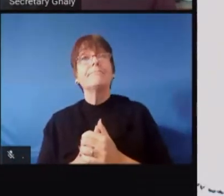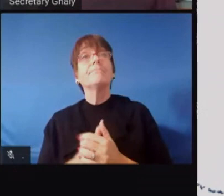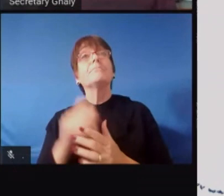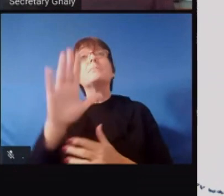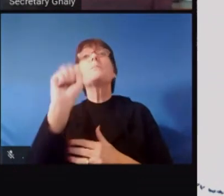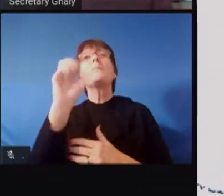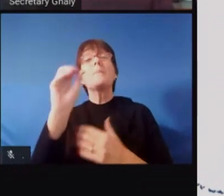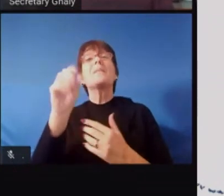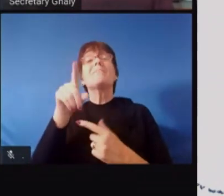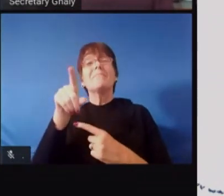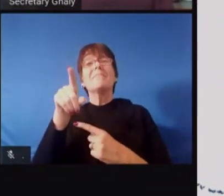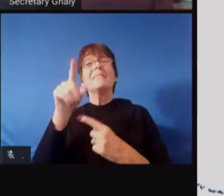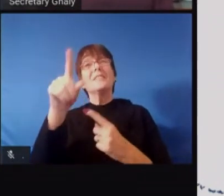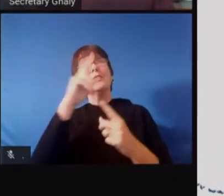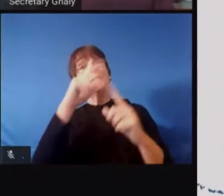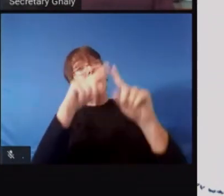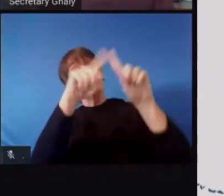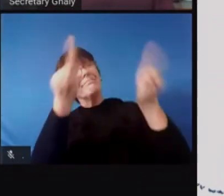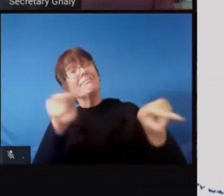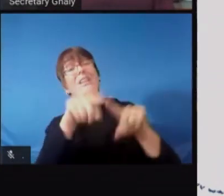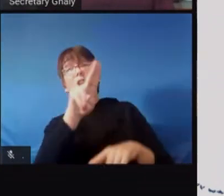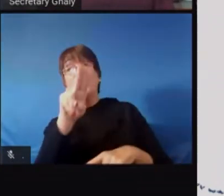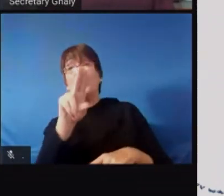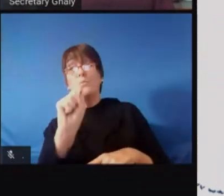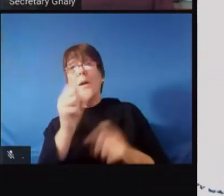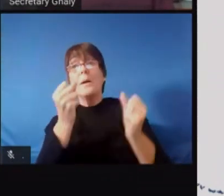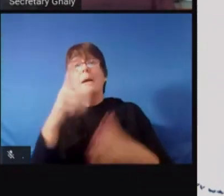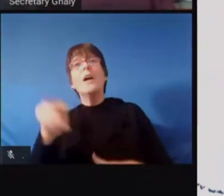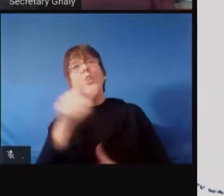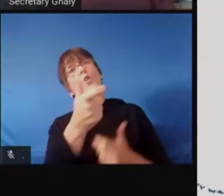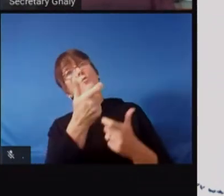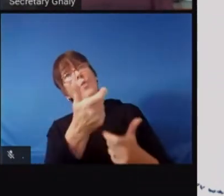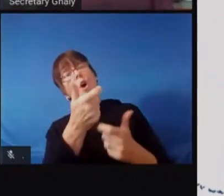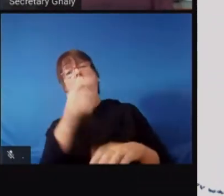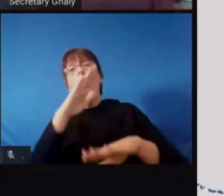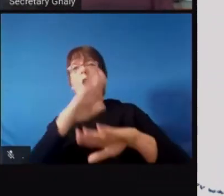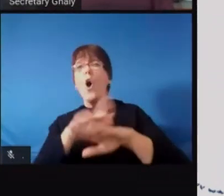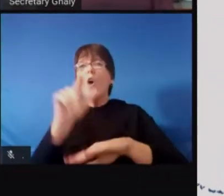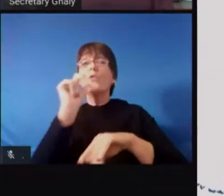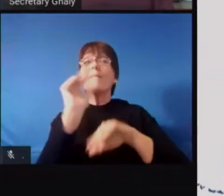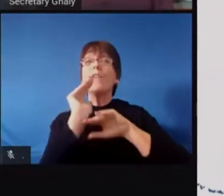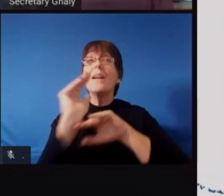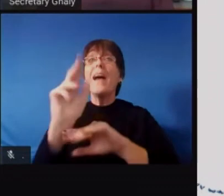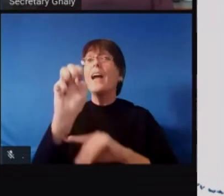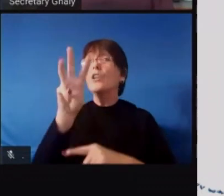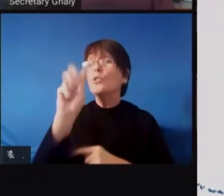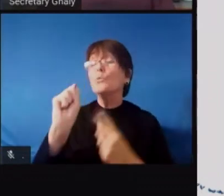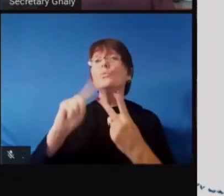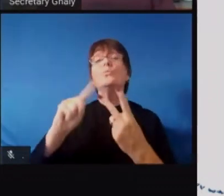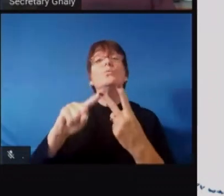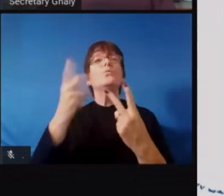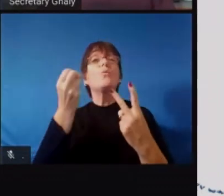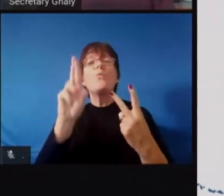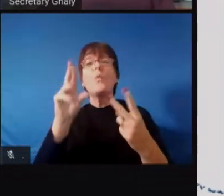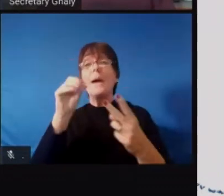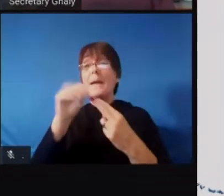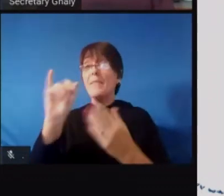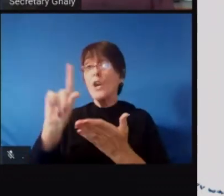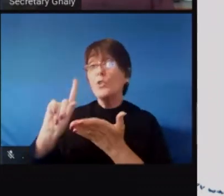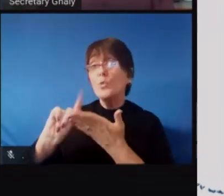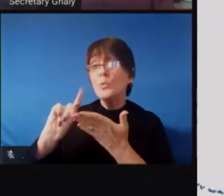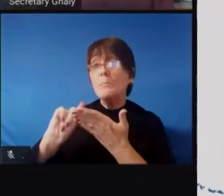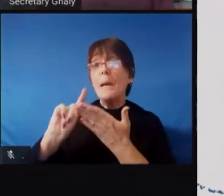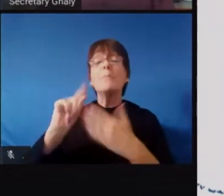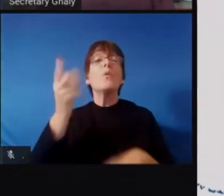So the map of the United States, I think many of you have been watching it either on your nightly news or in the newspapers